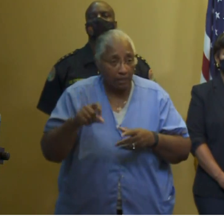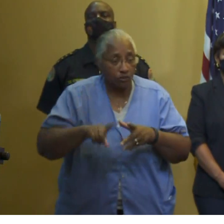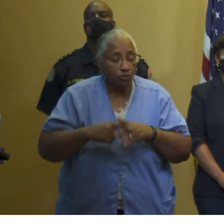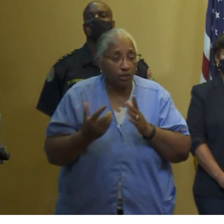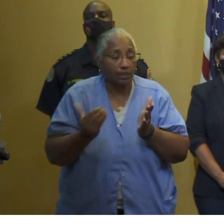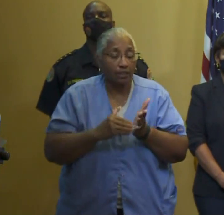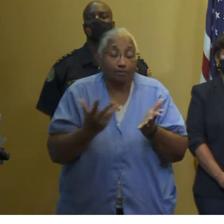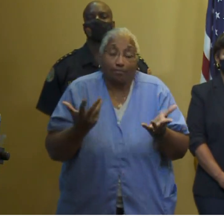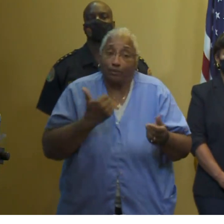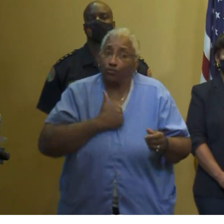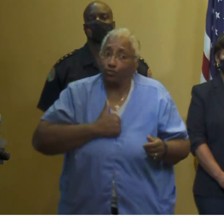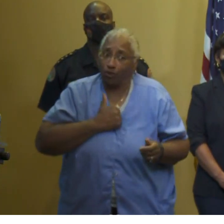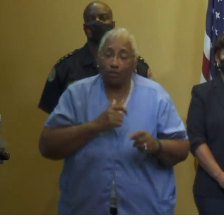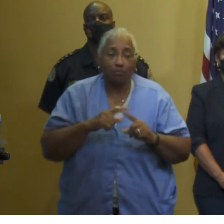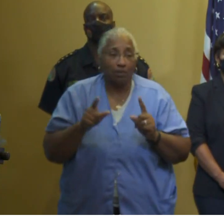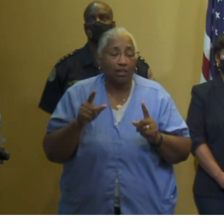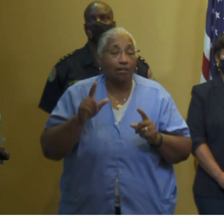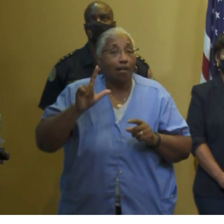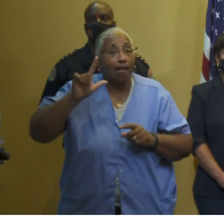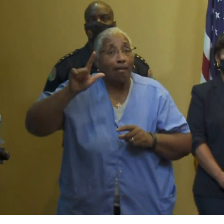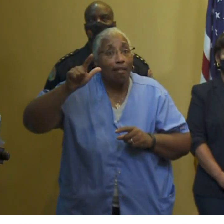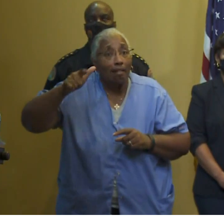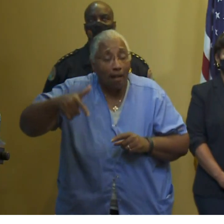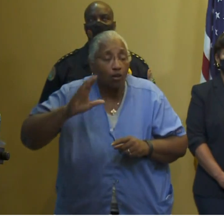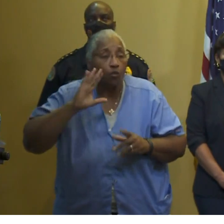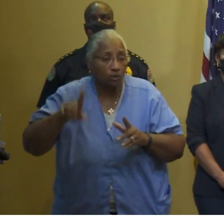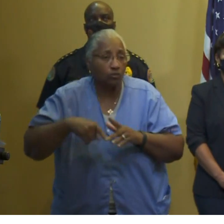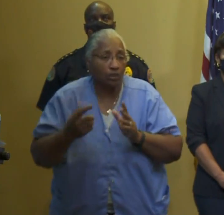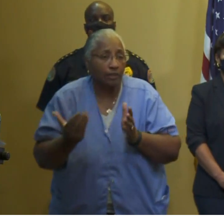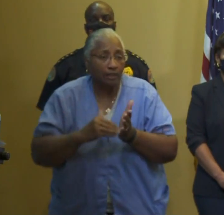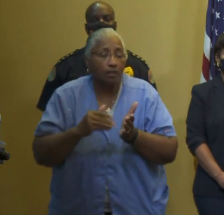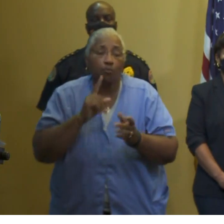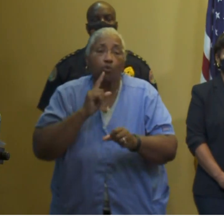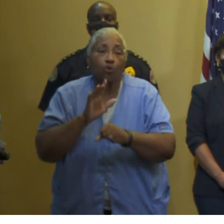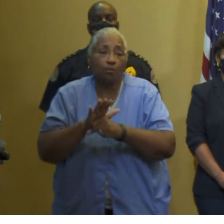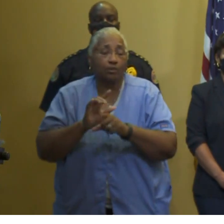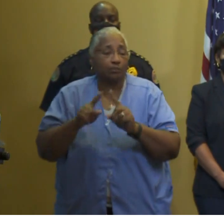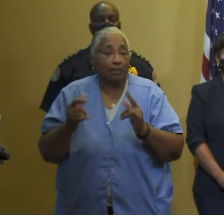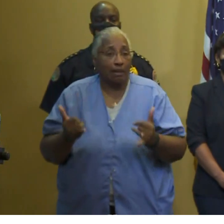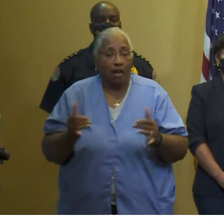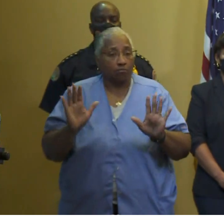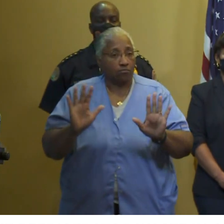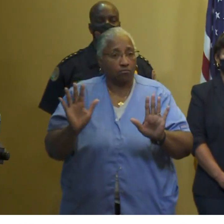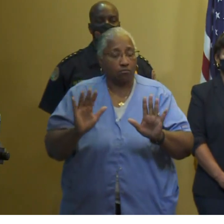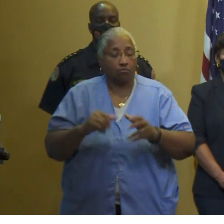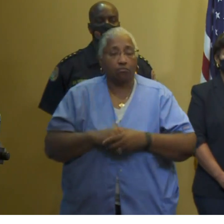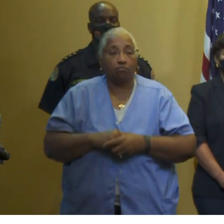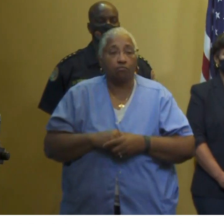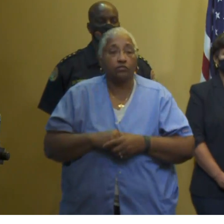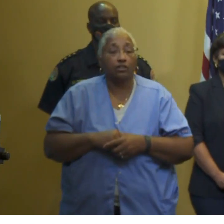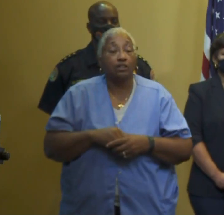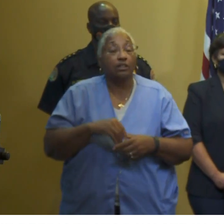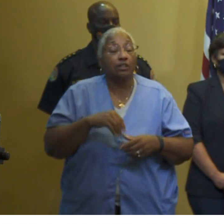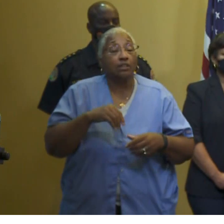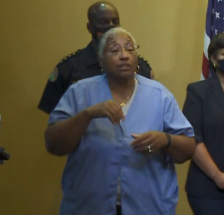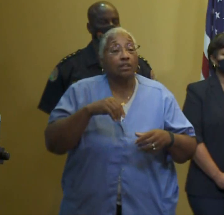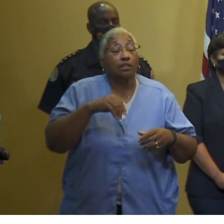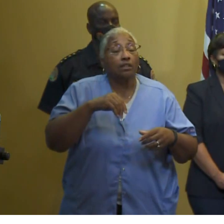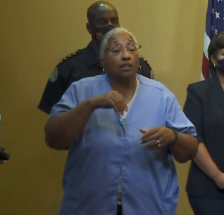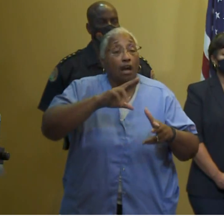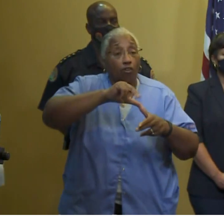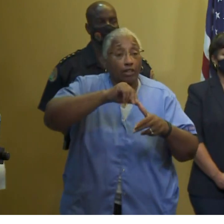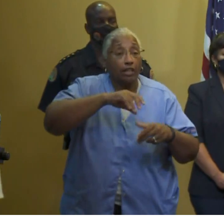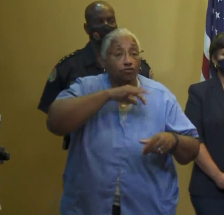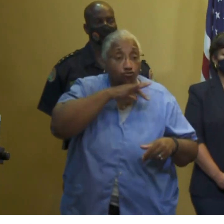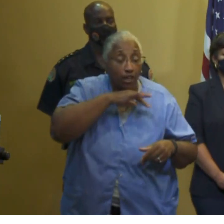It's unfortunate, but we will get back to it. We promise. The debris, we were going to start picking up debris